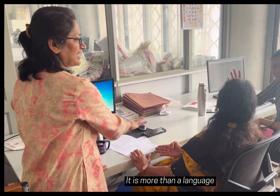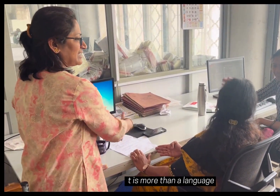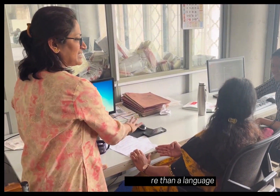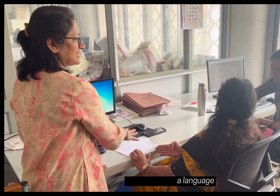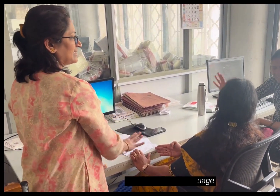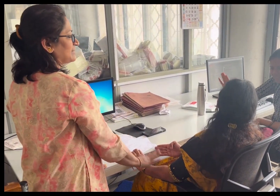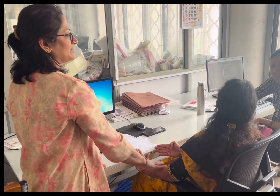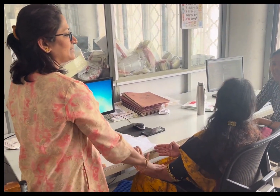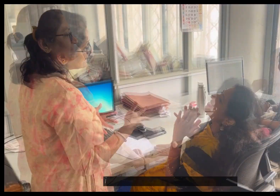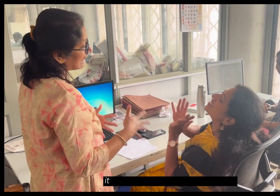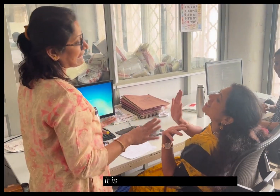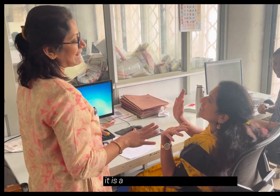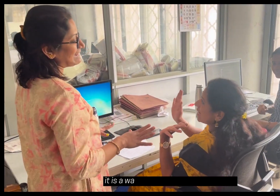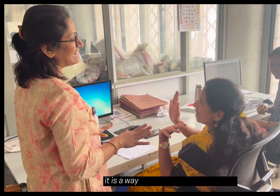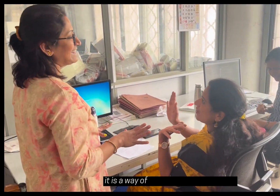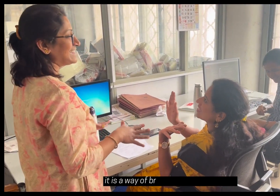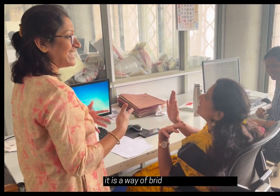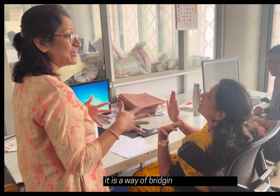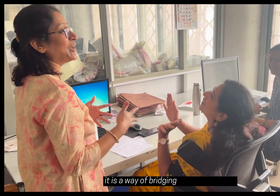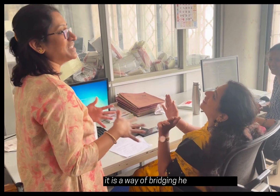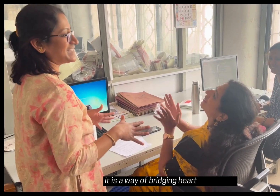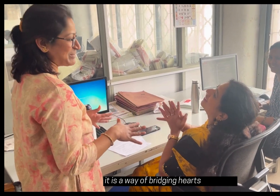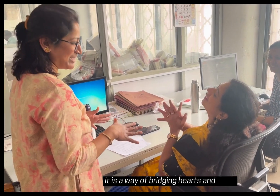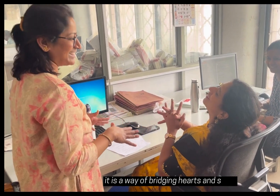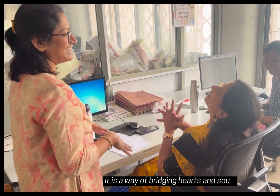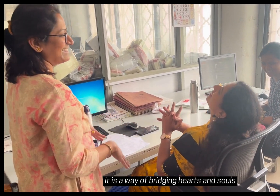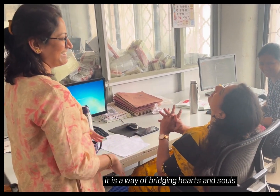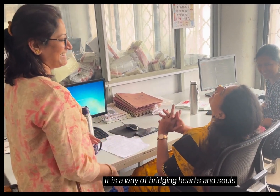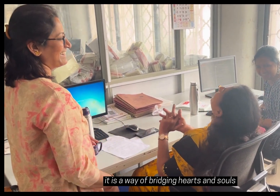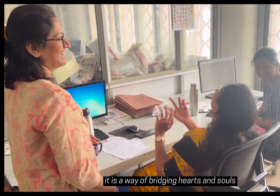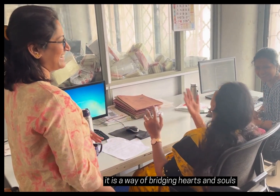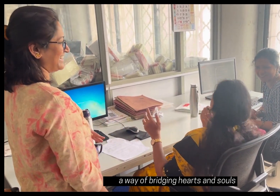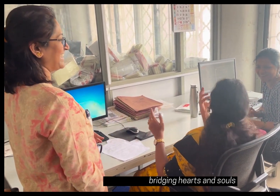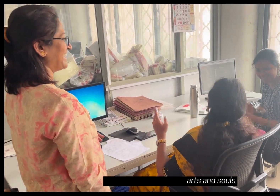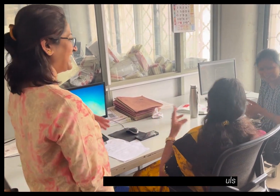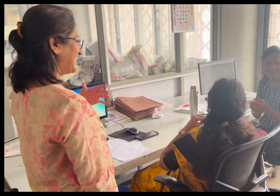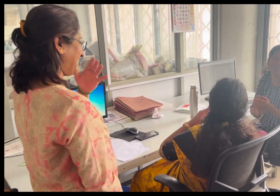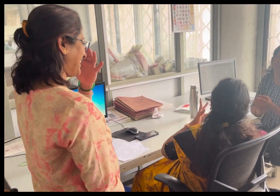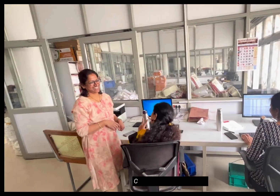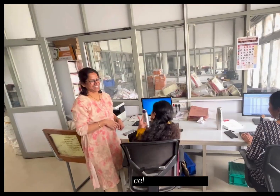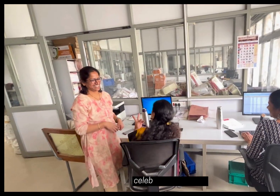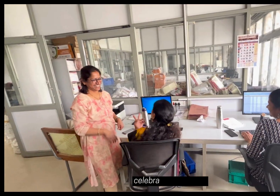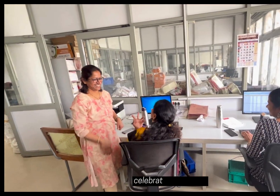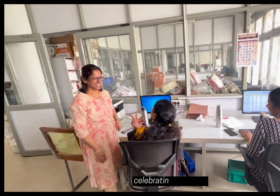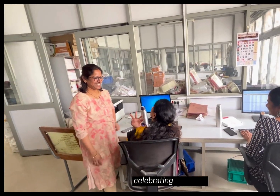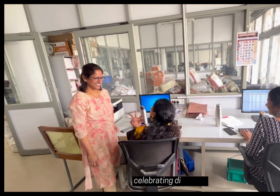it is a way of bridging hearts and souls celebrating diversity